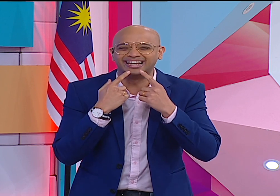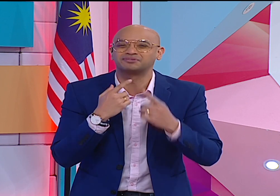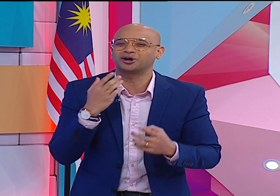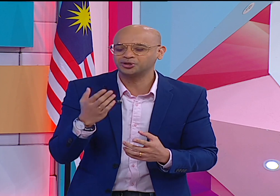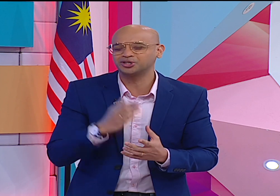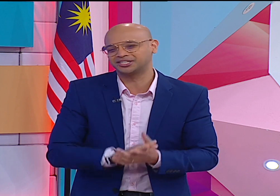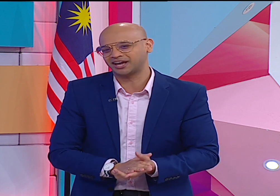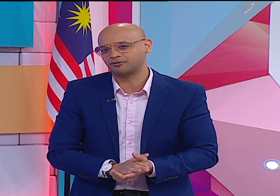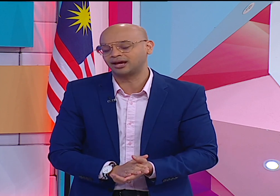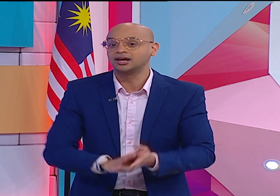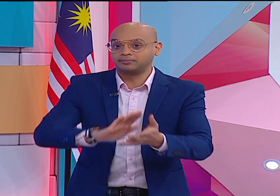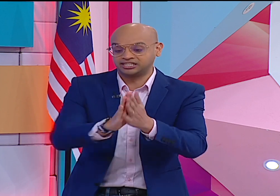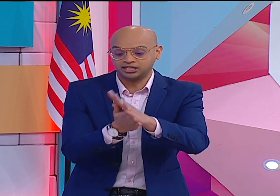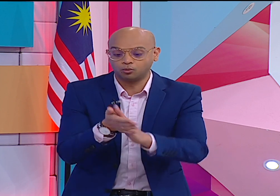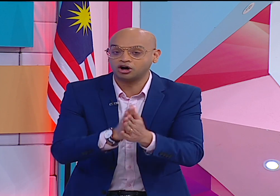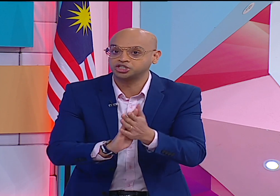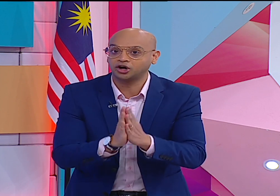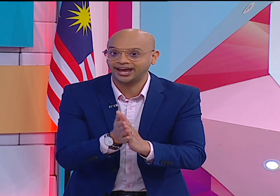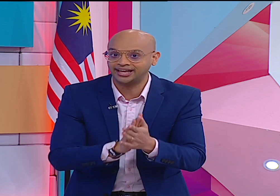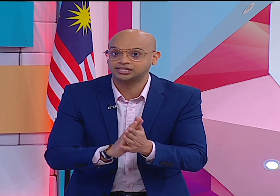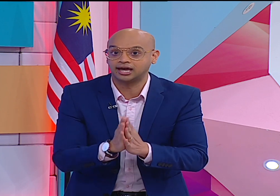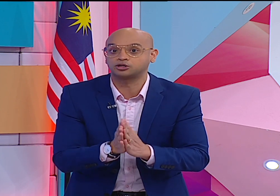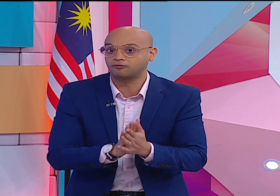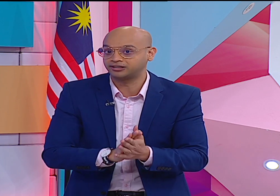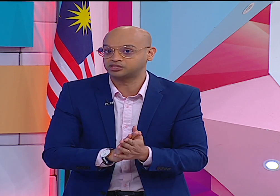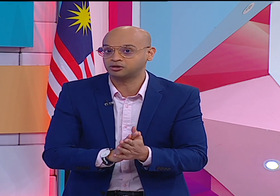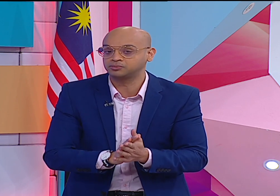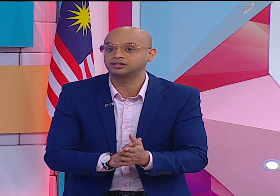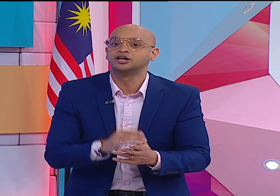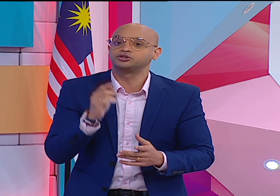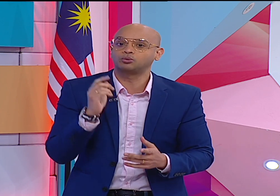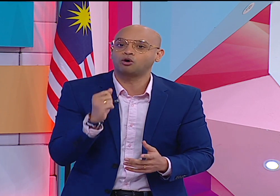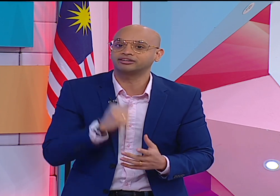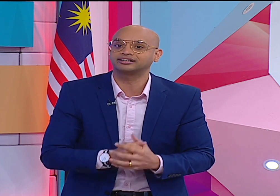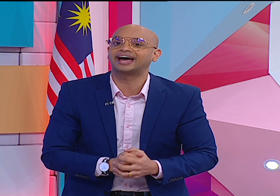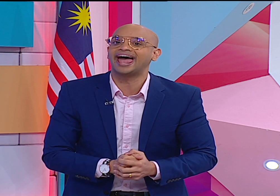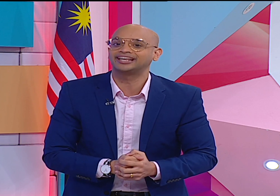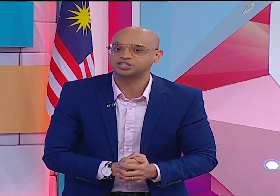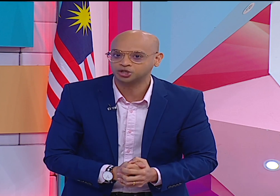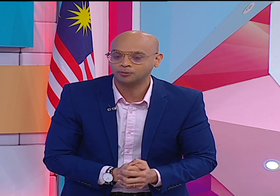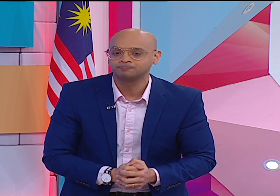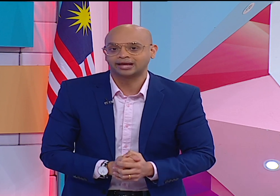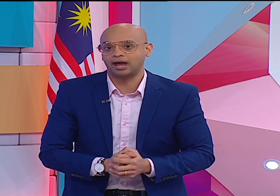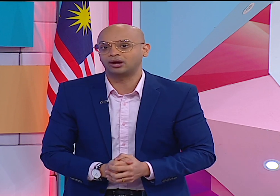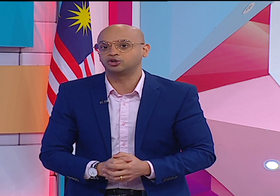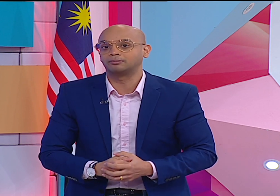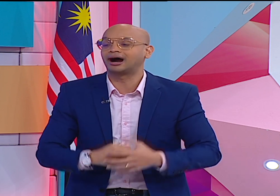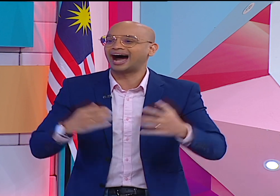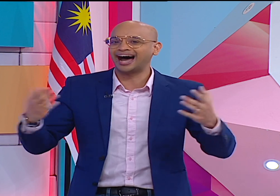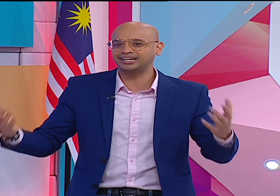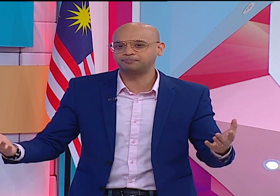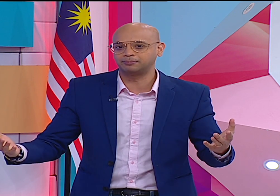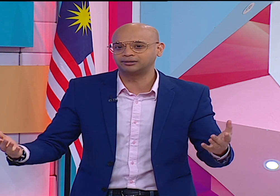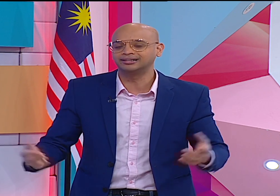my lips. Also, aside from that, make sure you wash your hands as often as possible using water and soap. And when you're